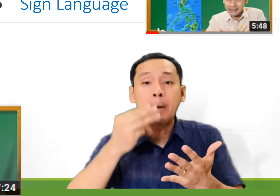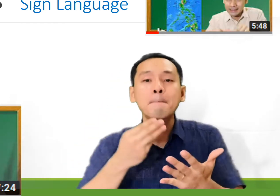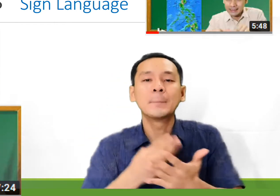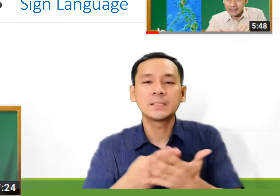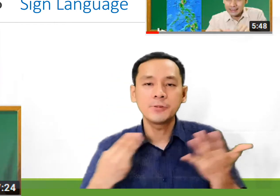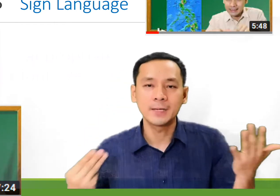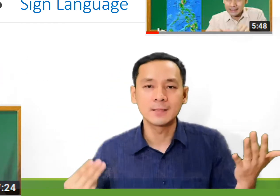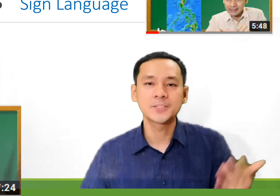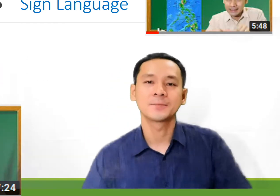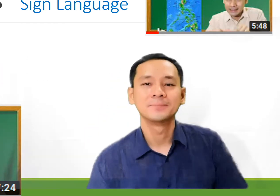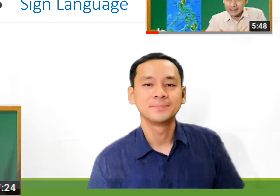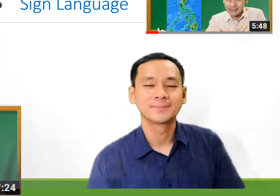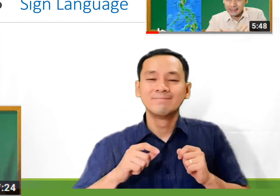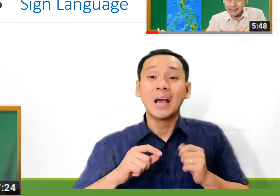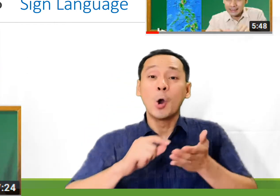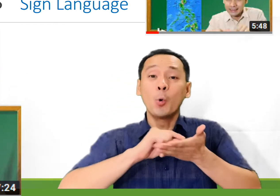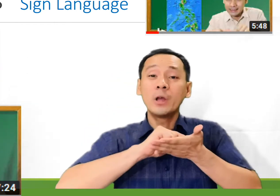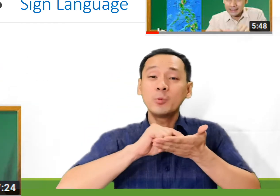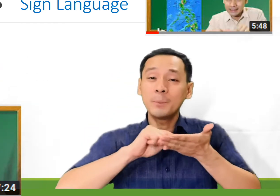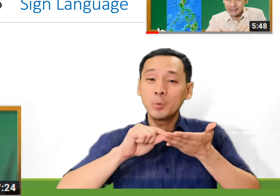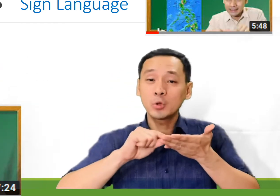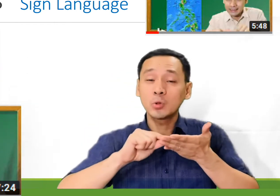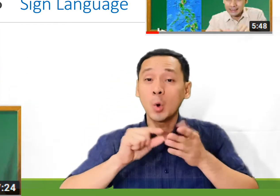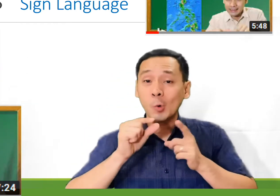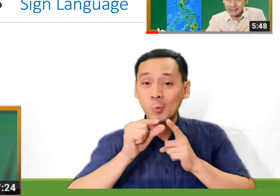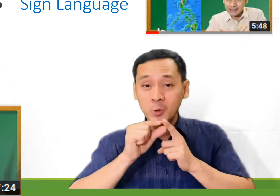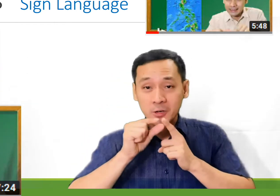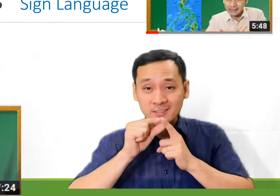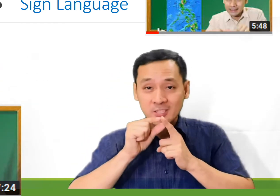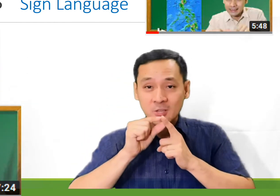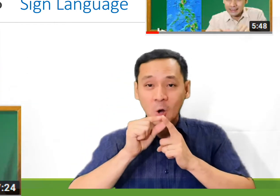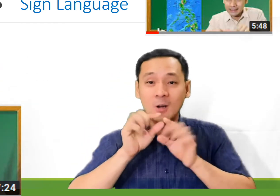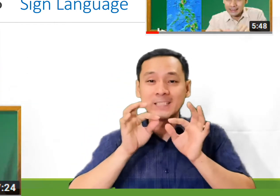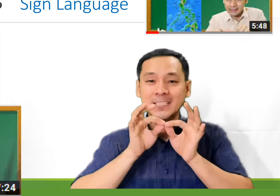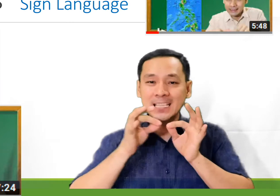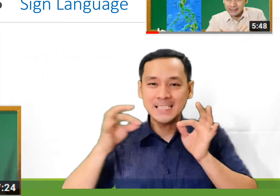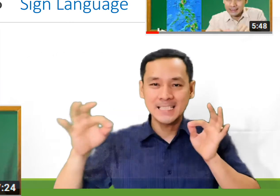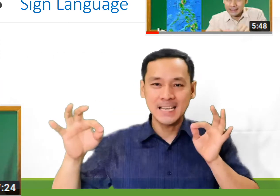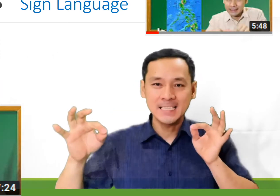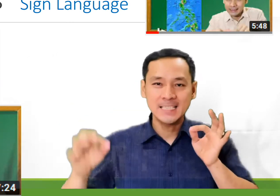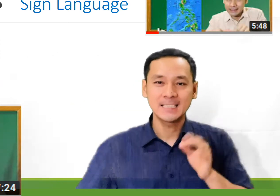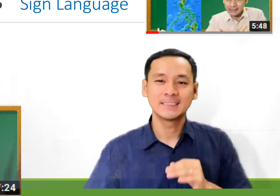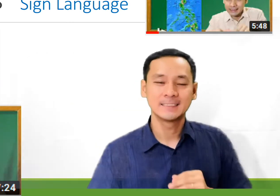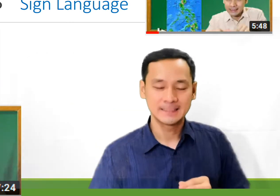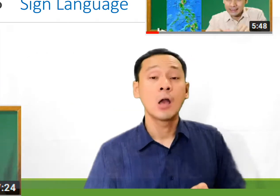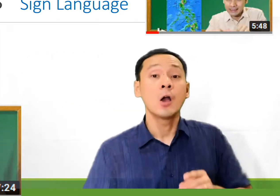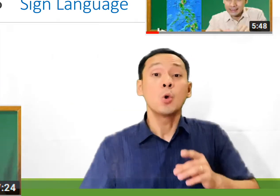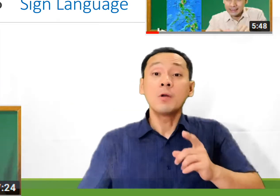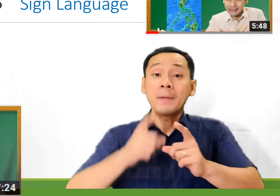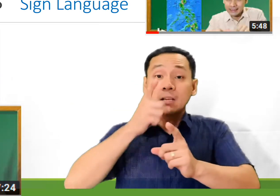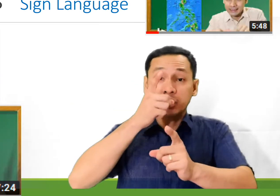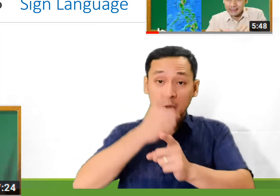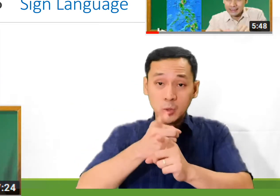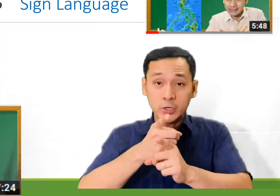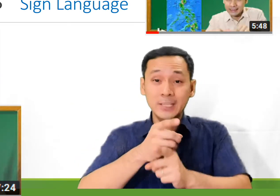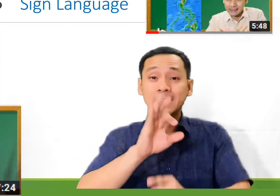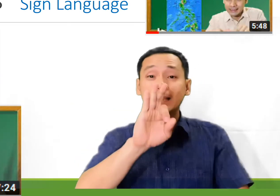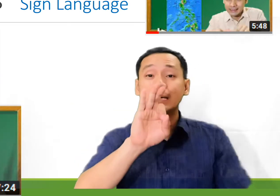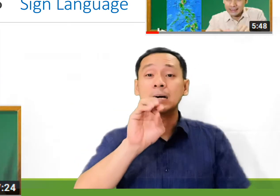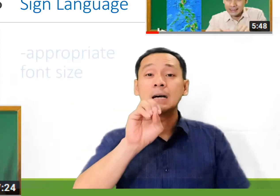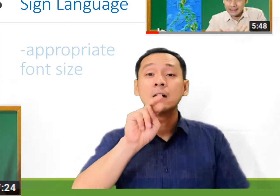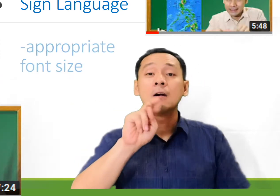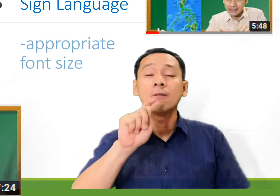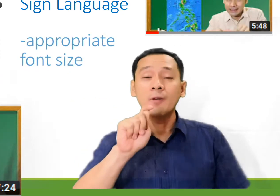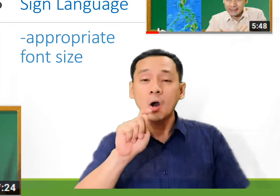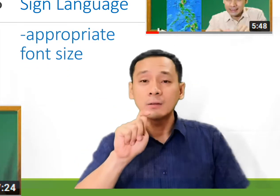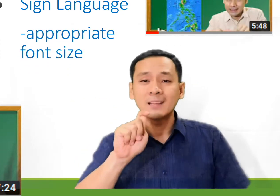learning materials. When we put words or sentences, we make sure that